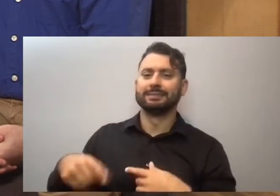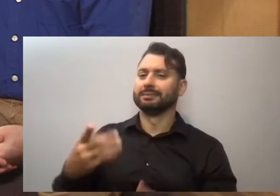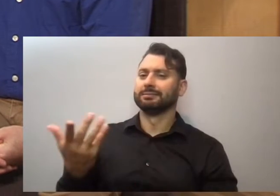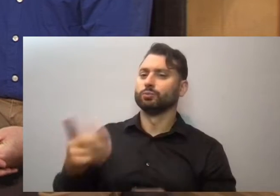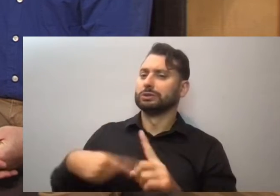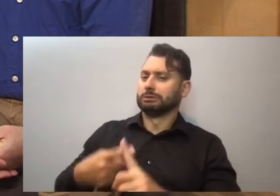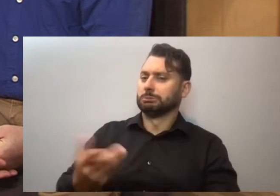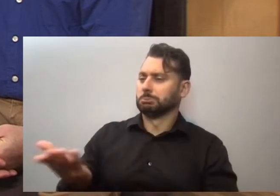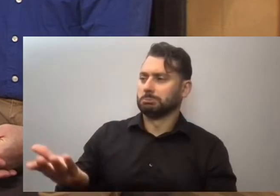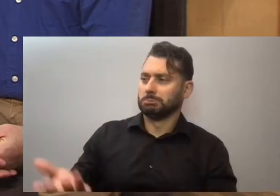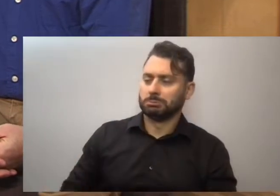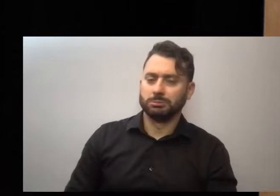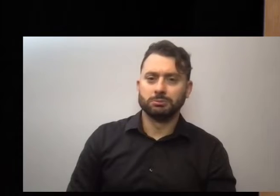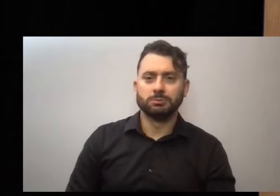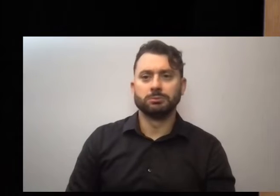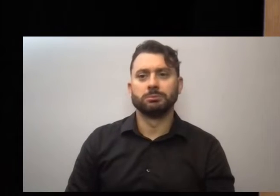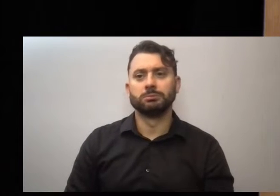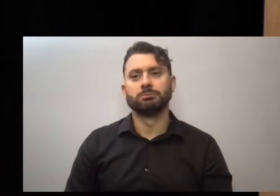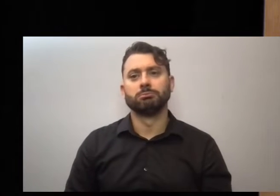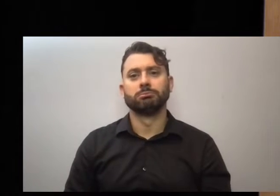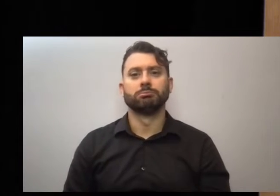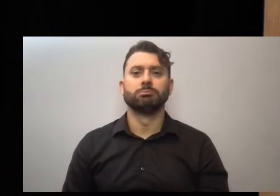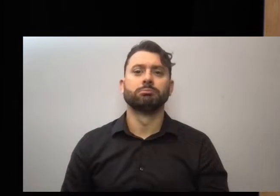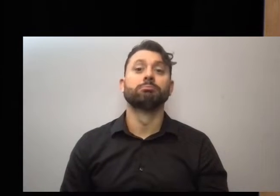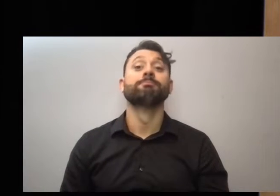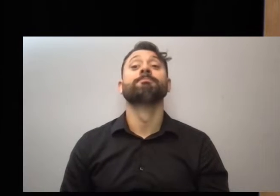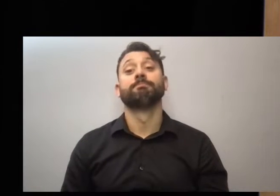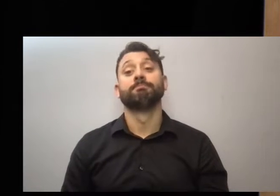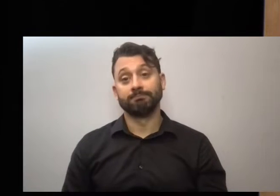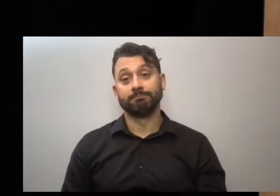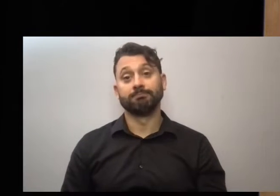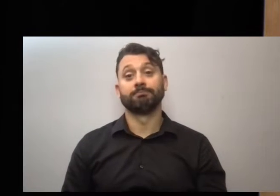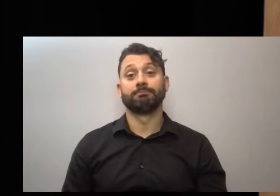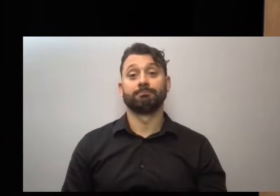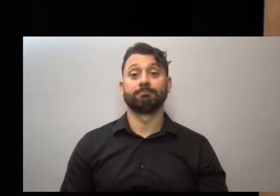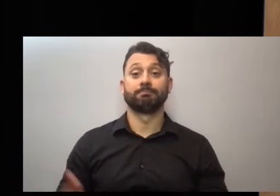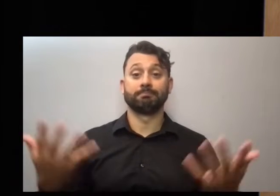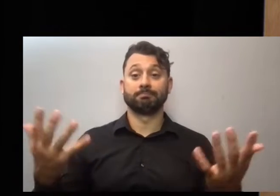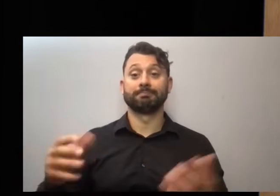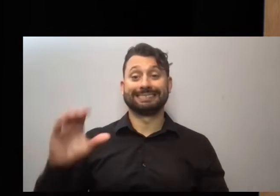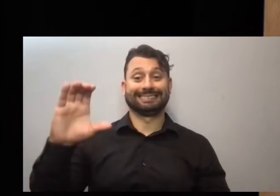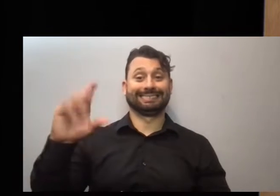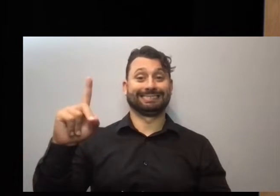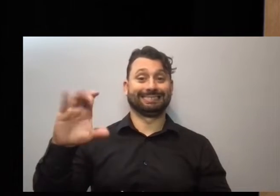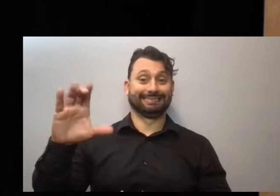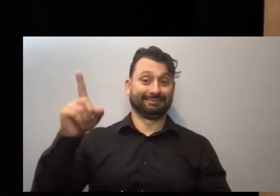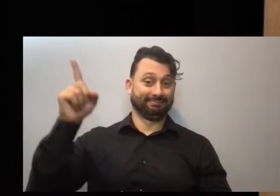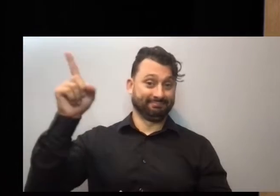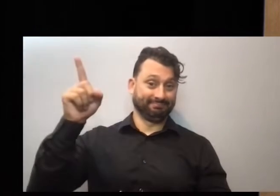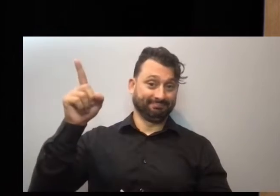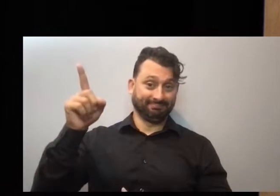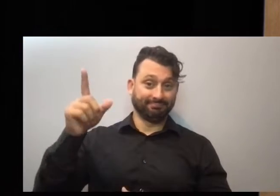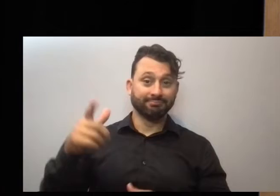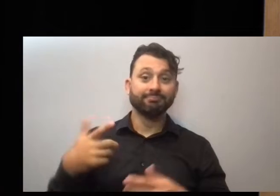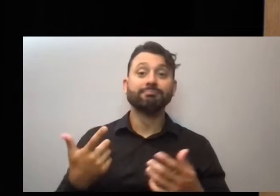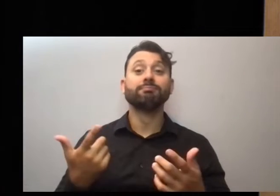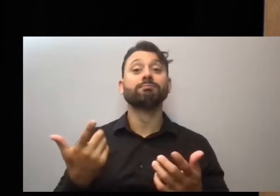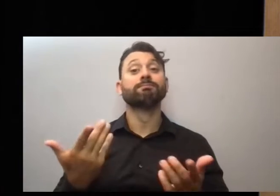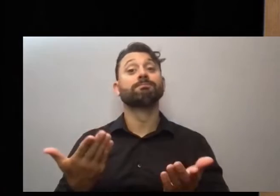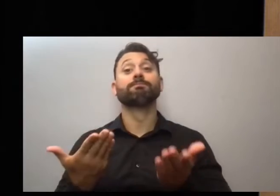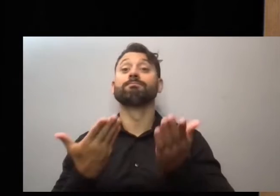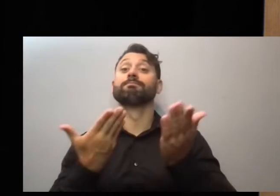be wearing masks? So right now the CDC has recommended that in places that have higher levels